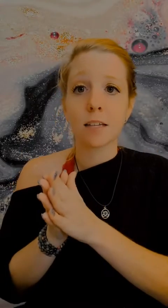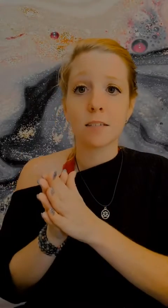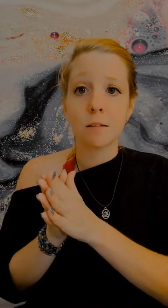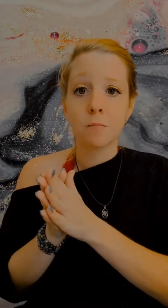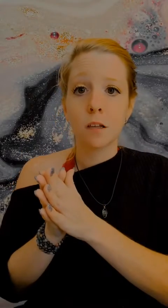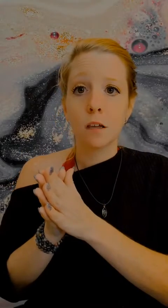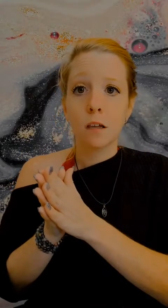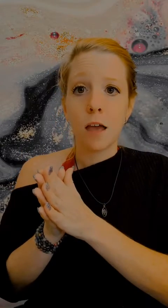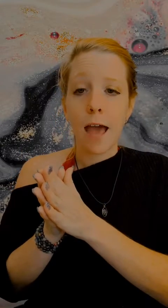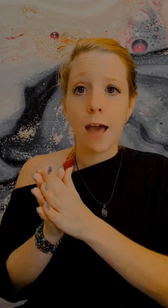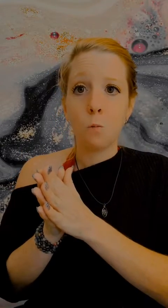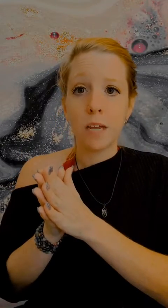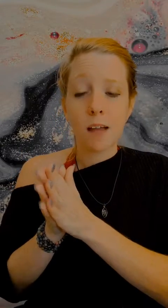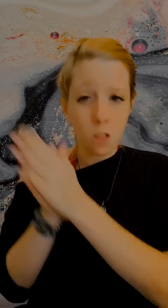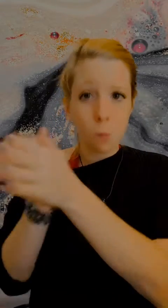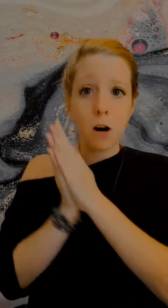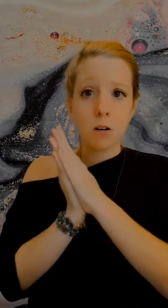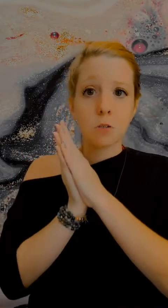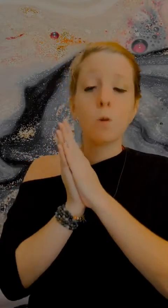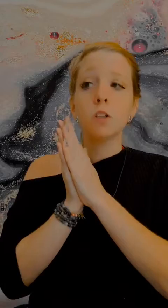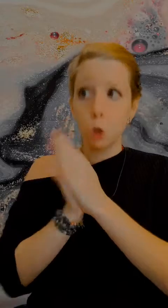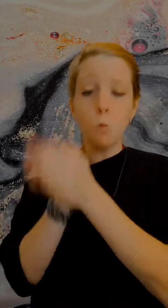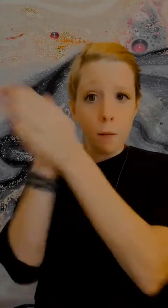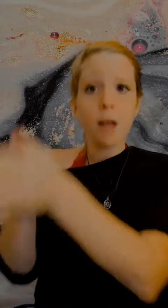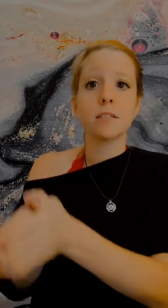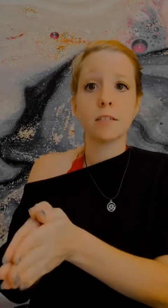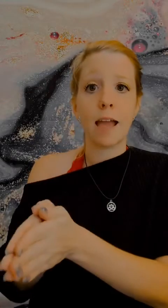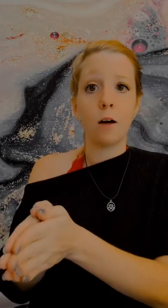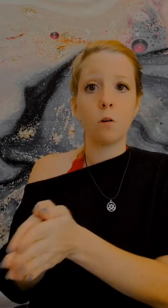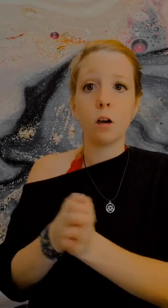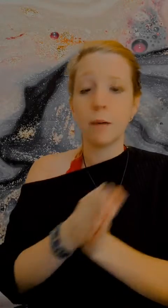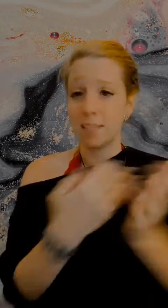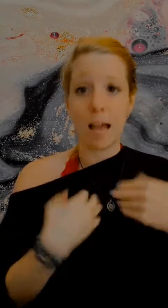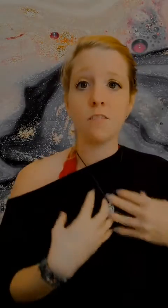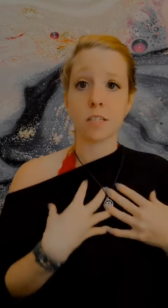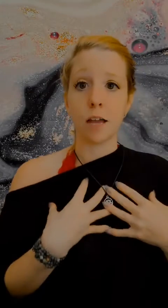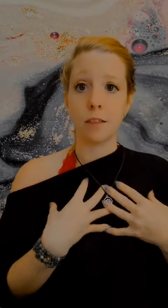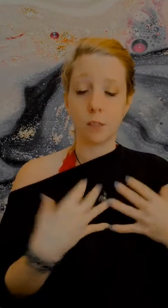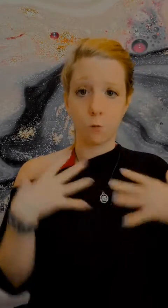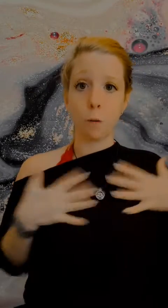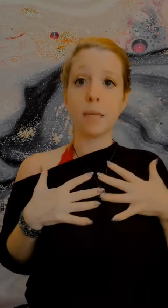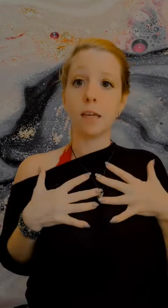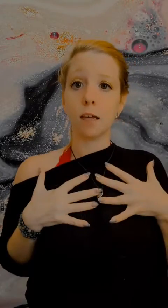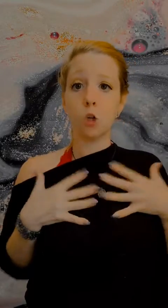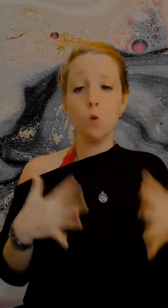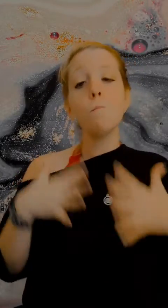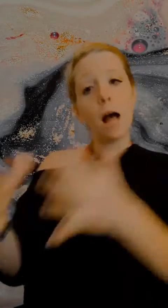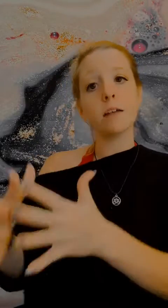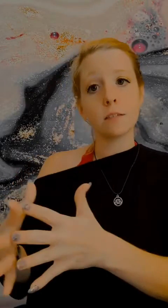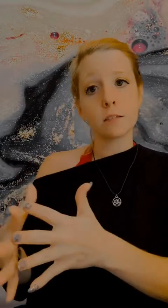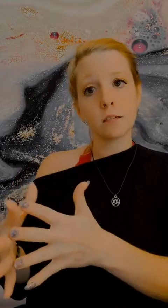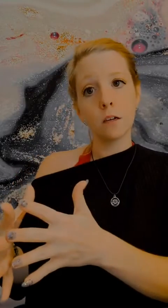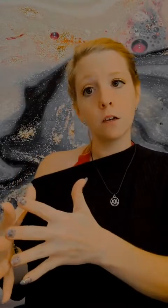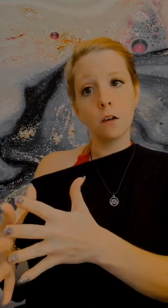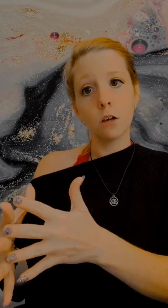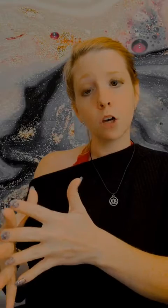sex, and we tell our partners, well, you must now, because I've decided this for me, you must